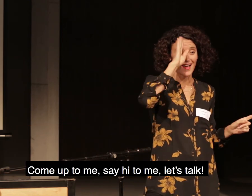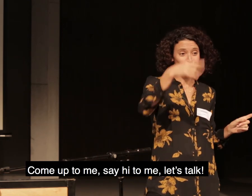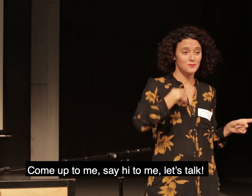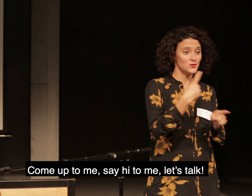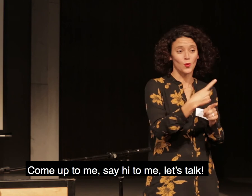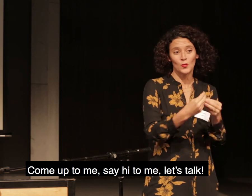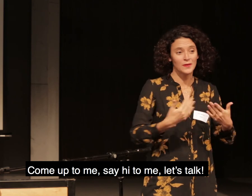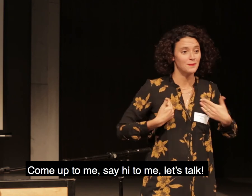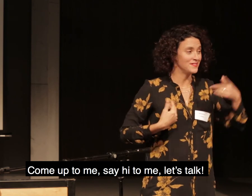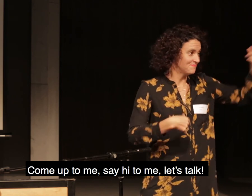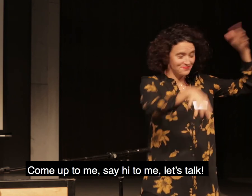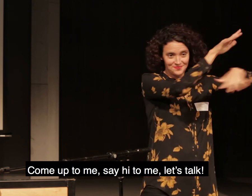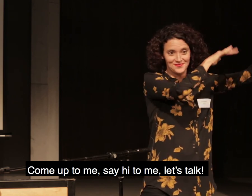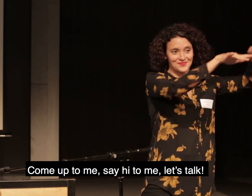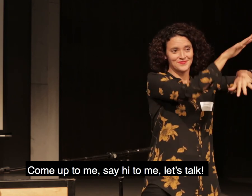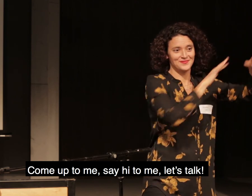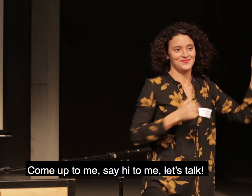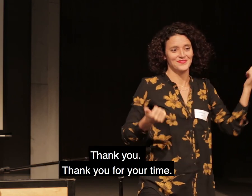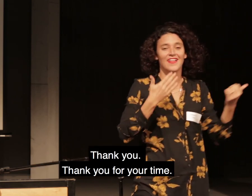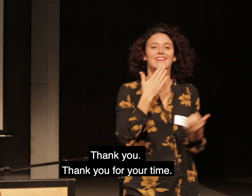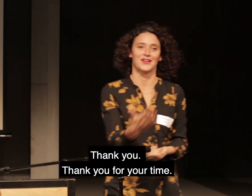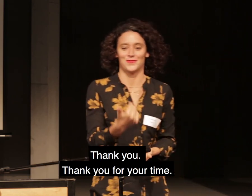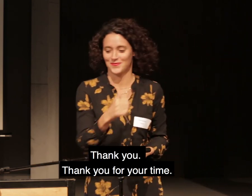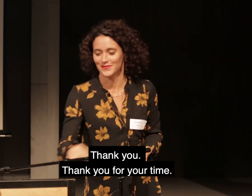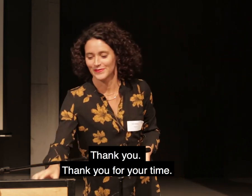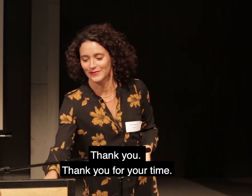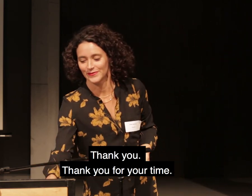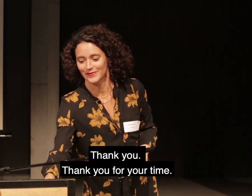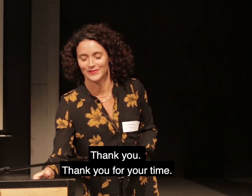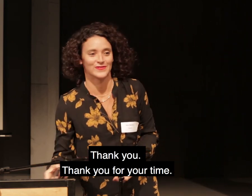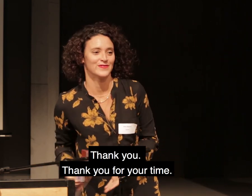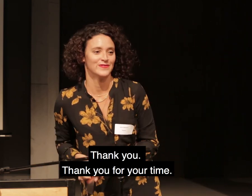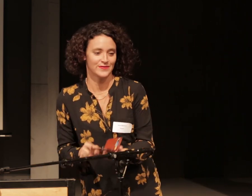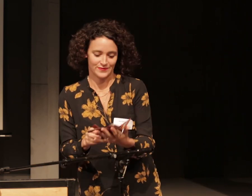to me, say hi to me, let's talk. Thank you for your time.